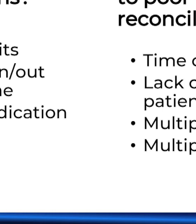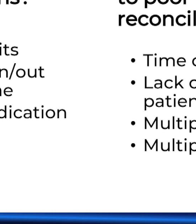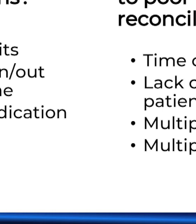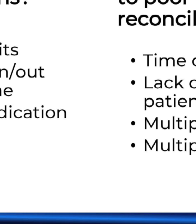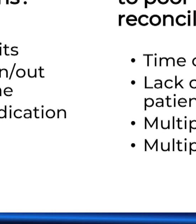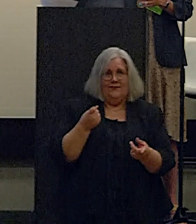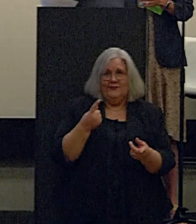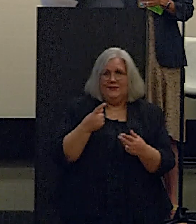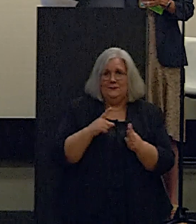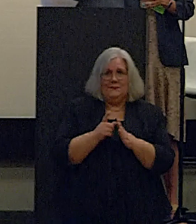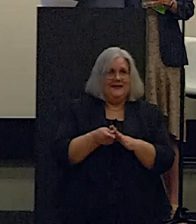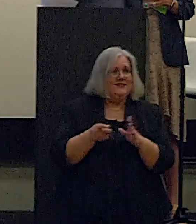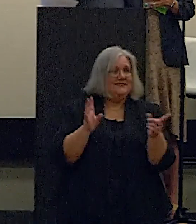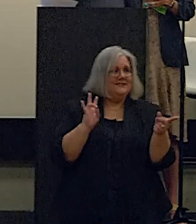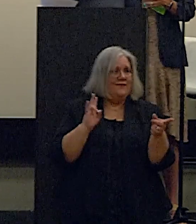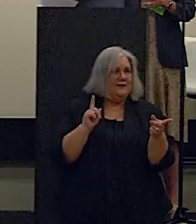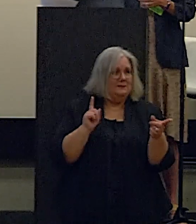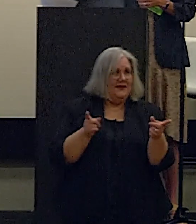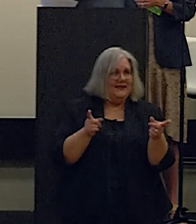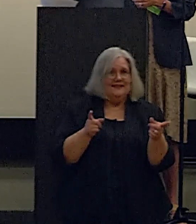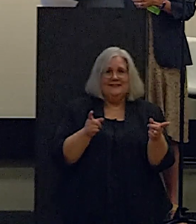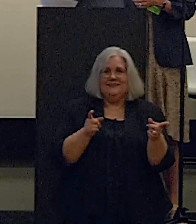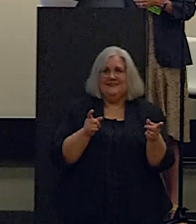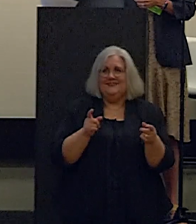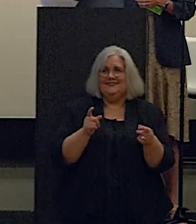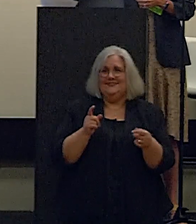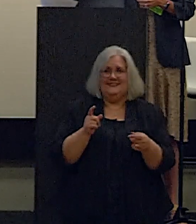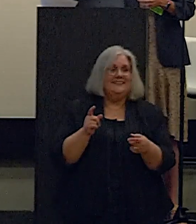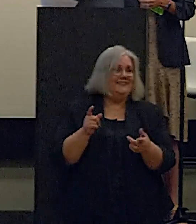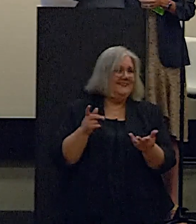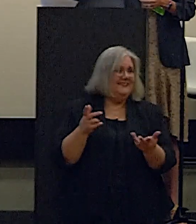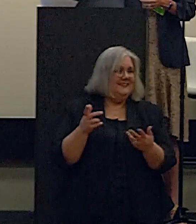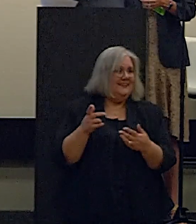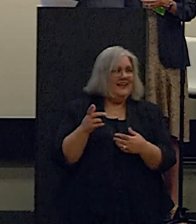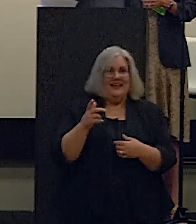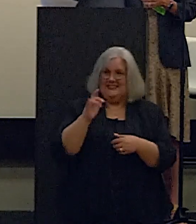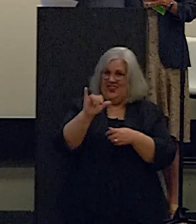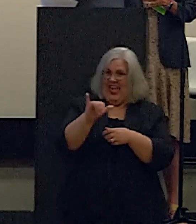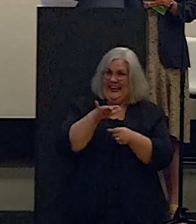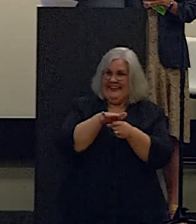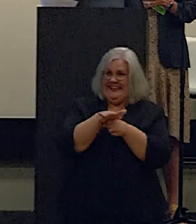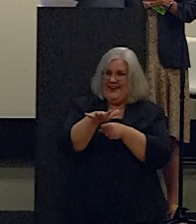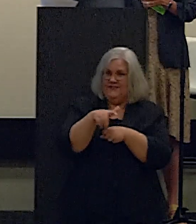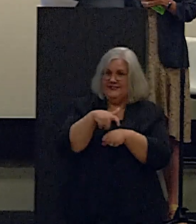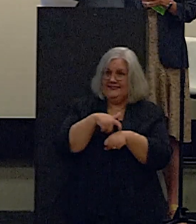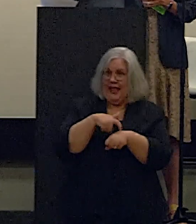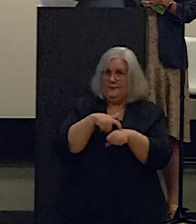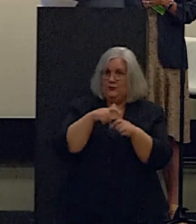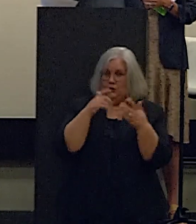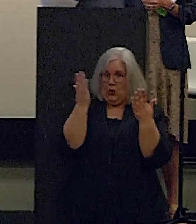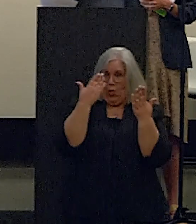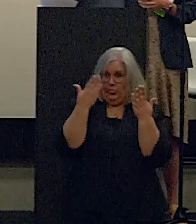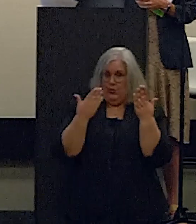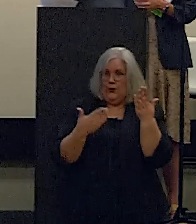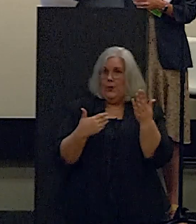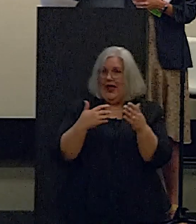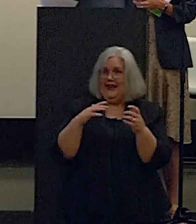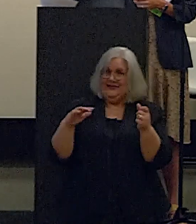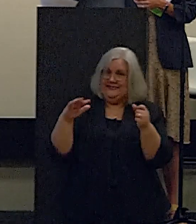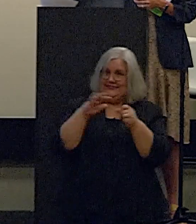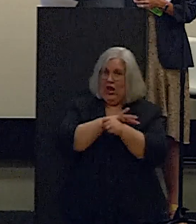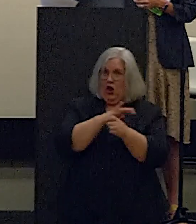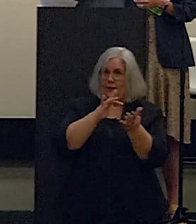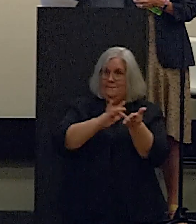10, 11, 7? Okay, is that enough time to go through an entire